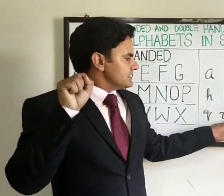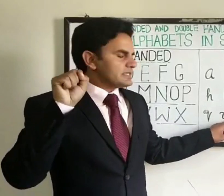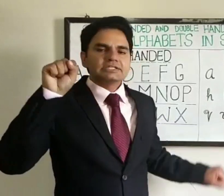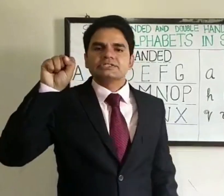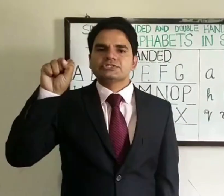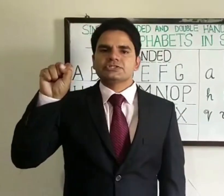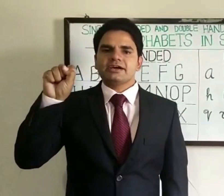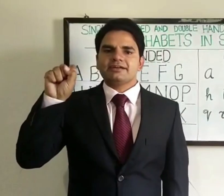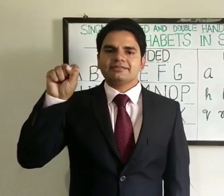S,